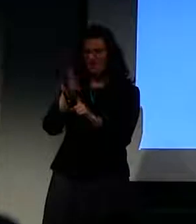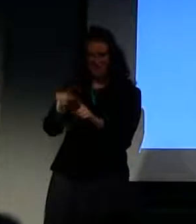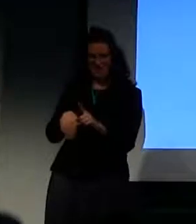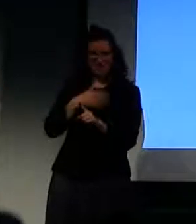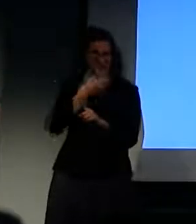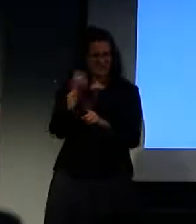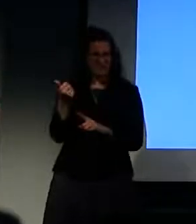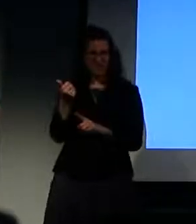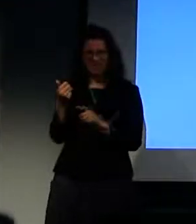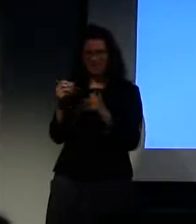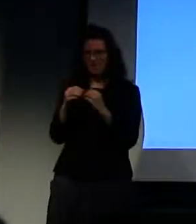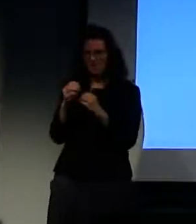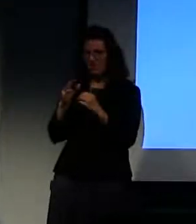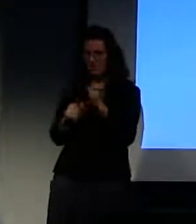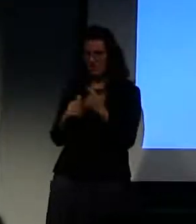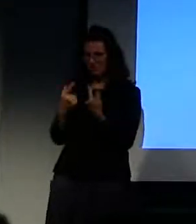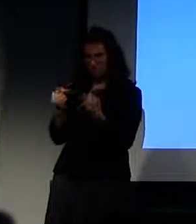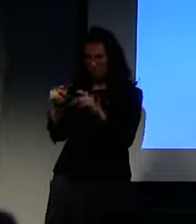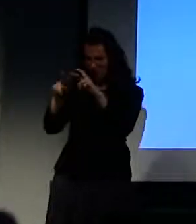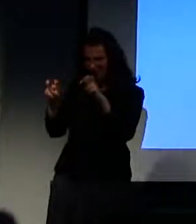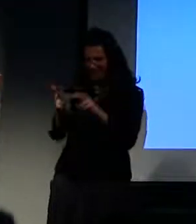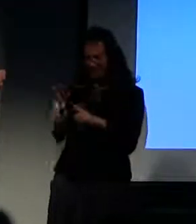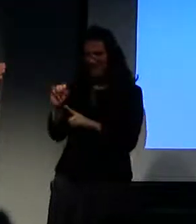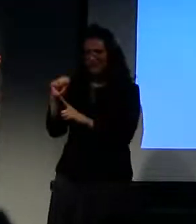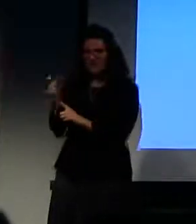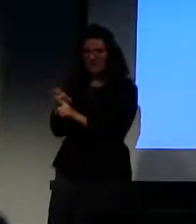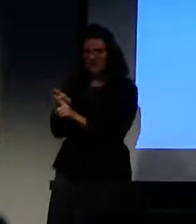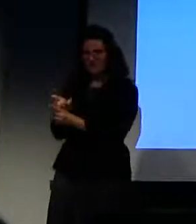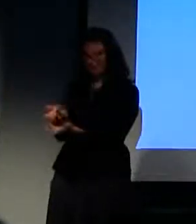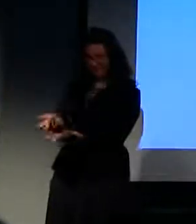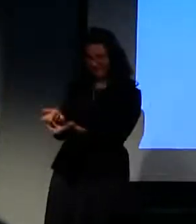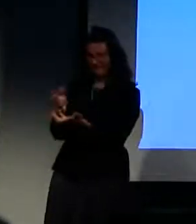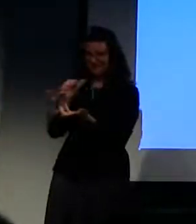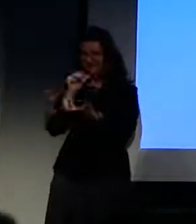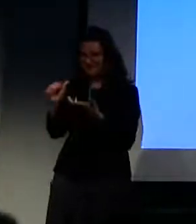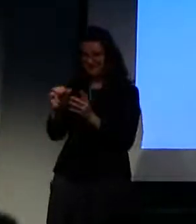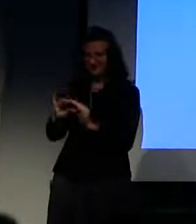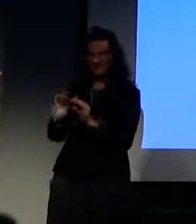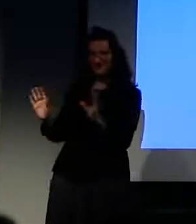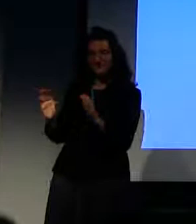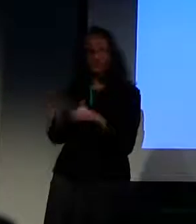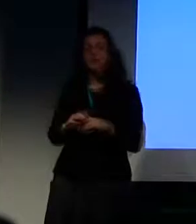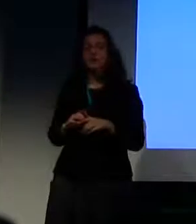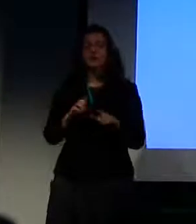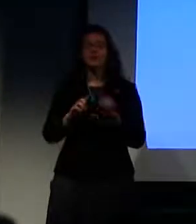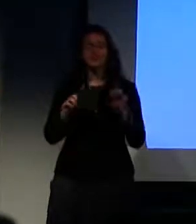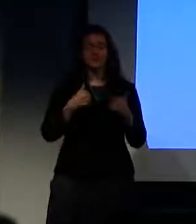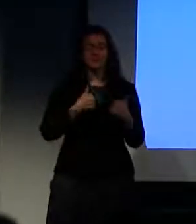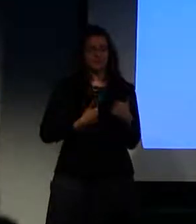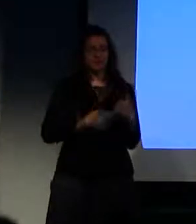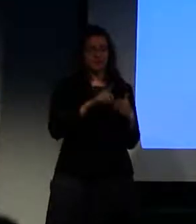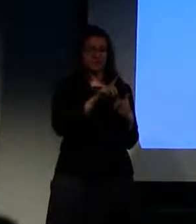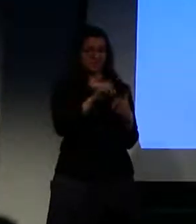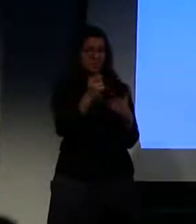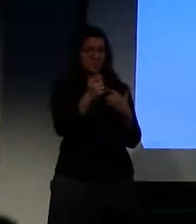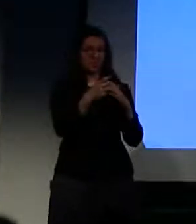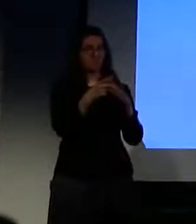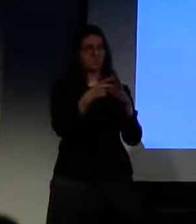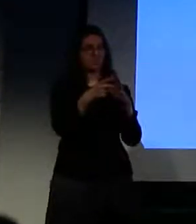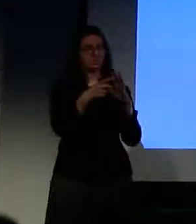sometimes does. But how, after being diagnosed, that shift for